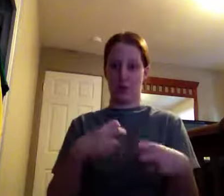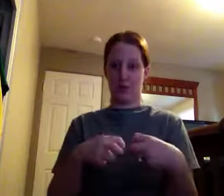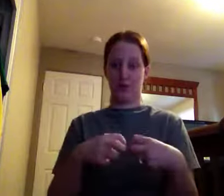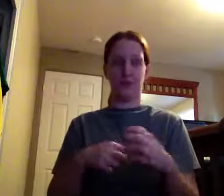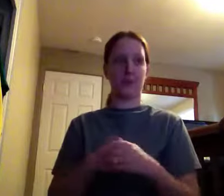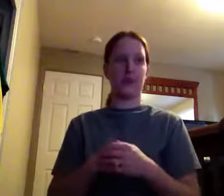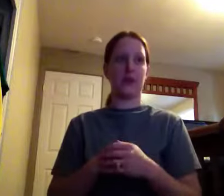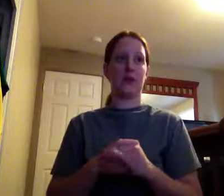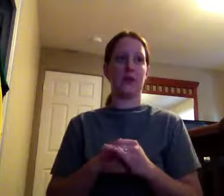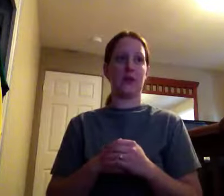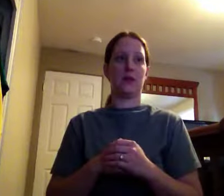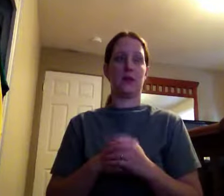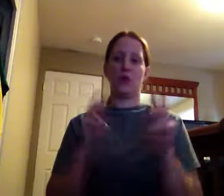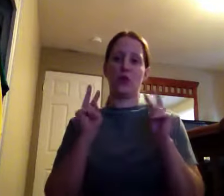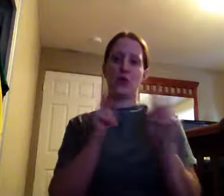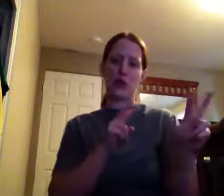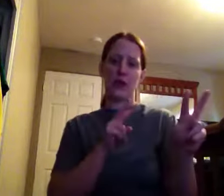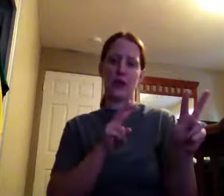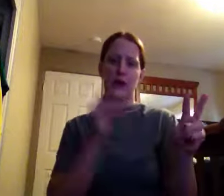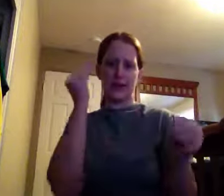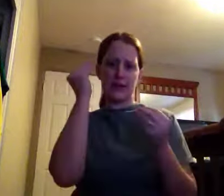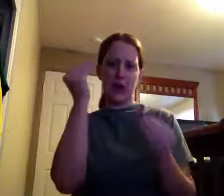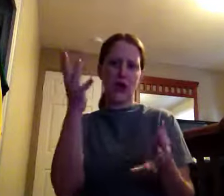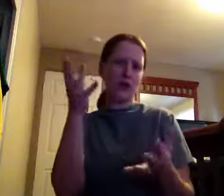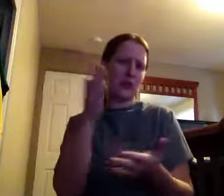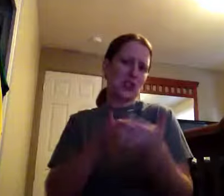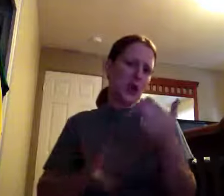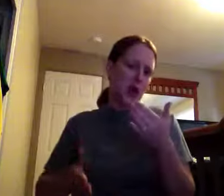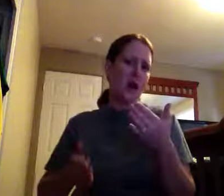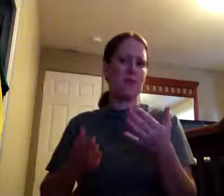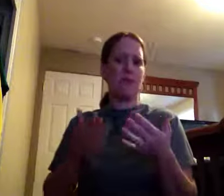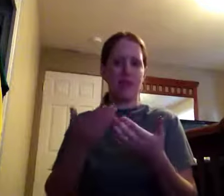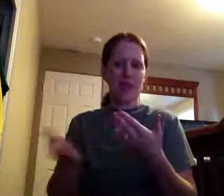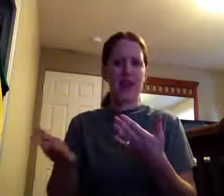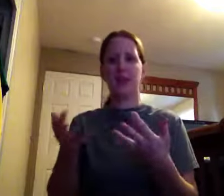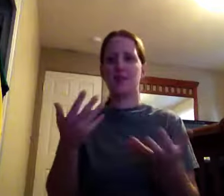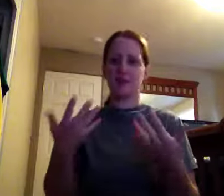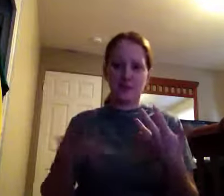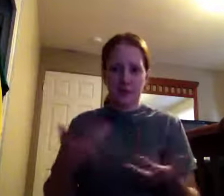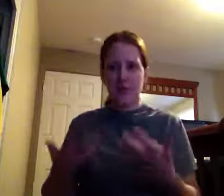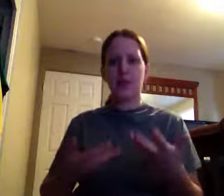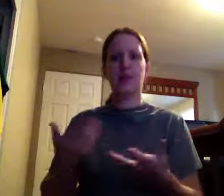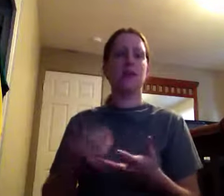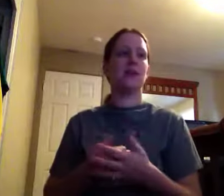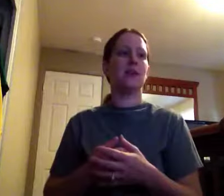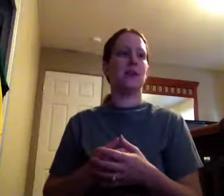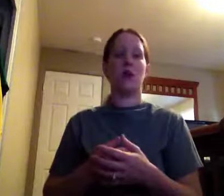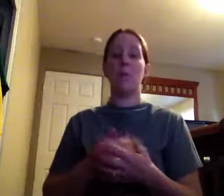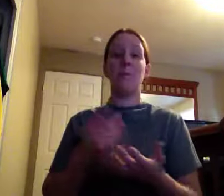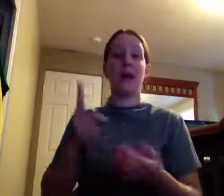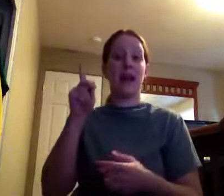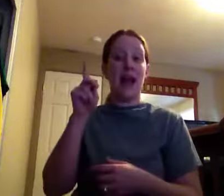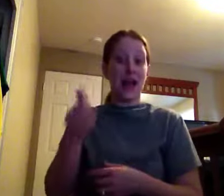goes, tells you some information, and what's it ask you? Oh, what is a molecular